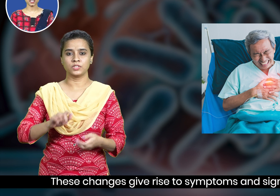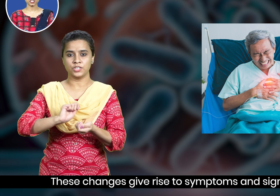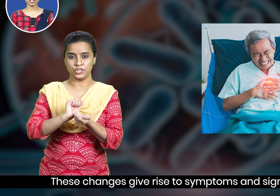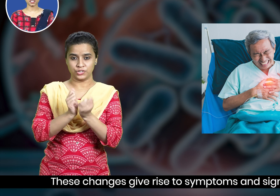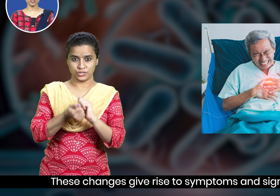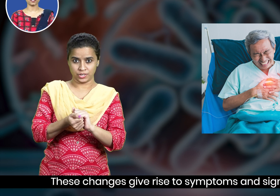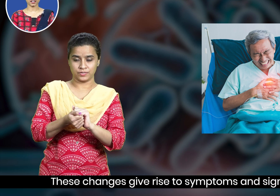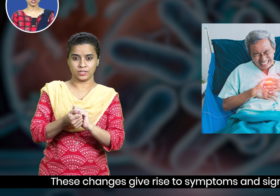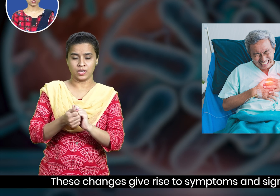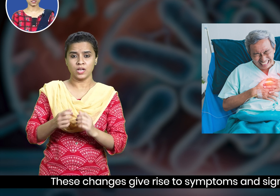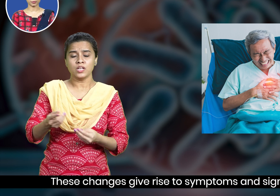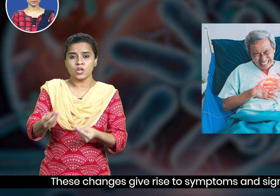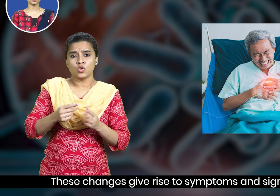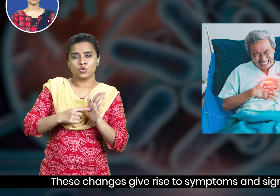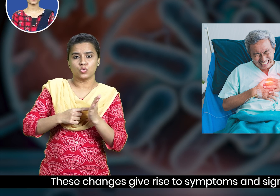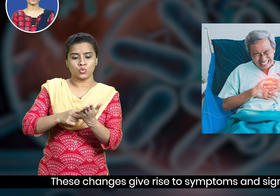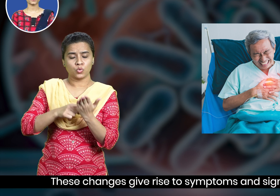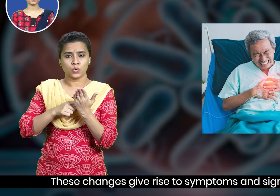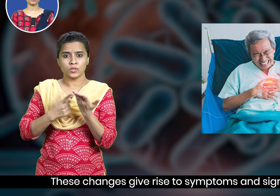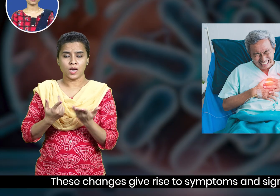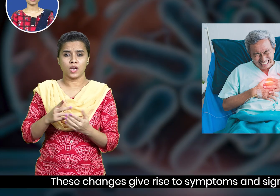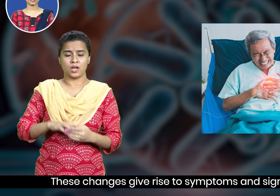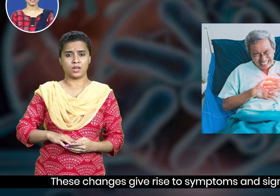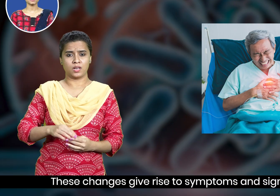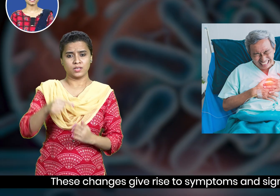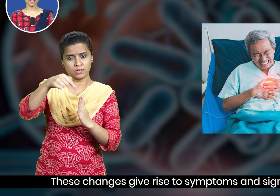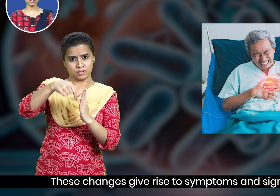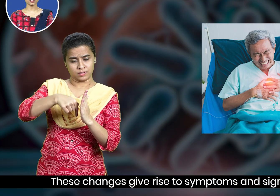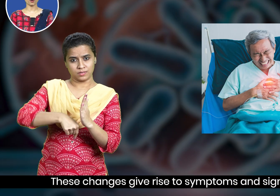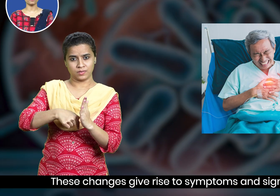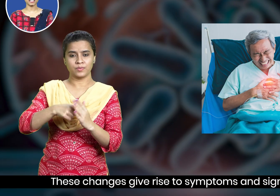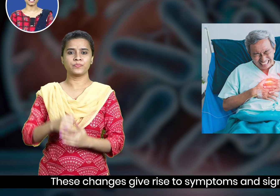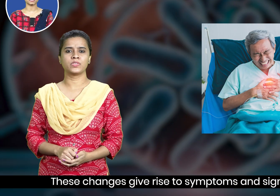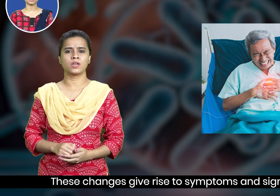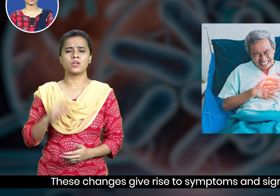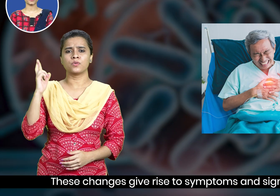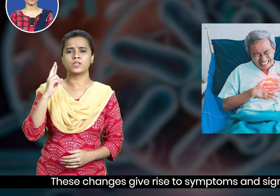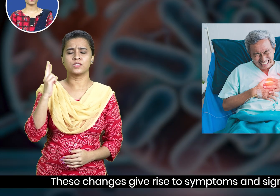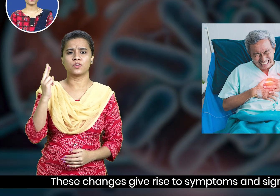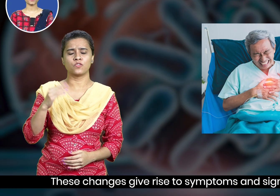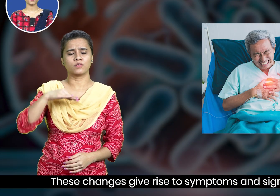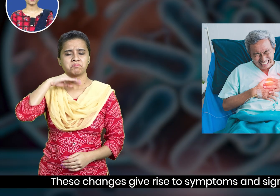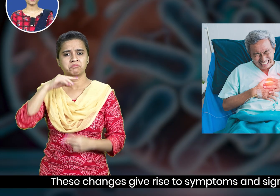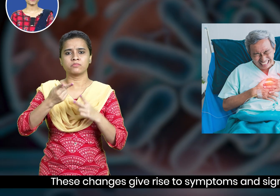These changes give rise to symptoms and signs of disease.